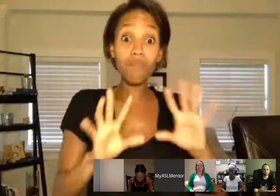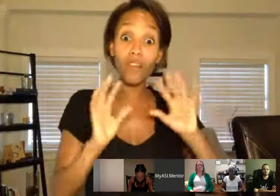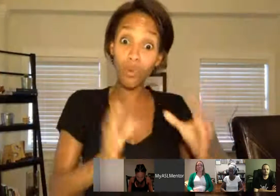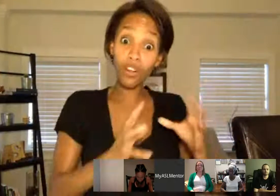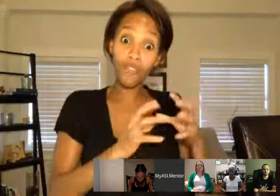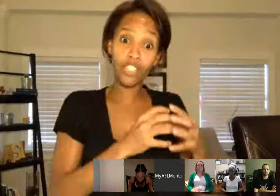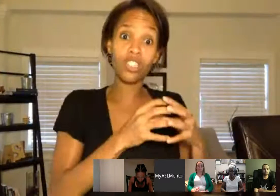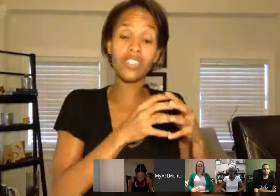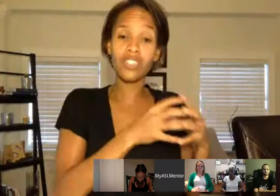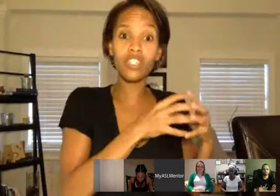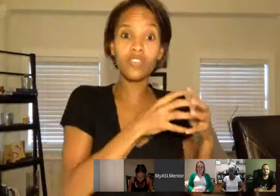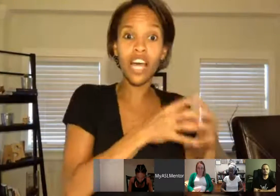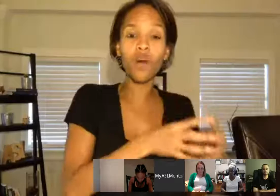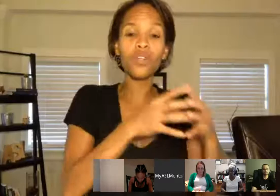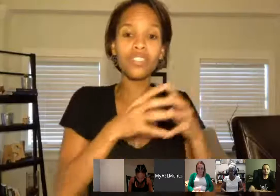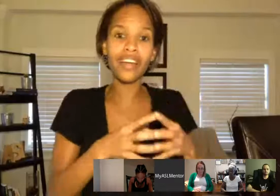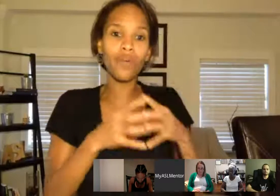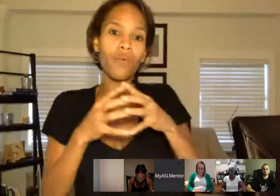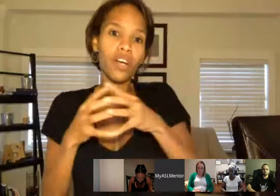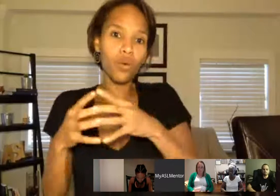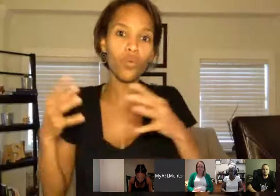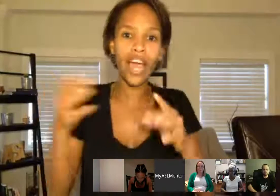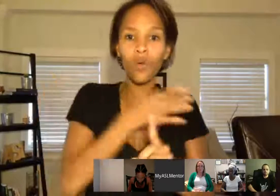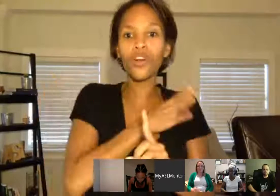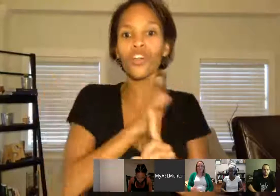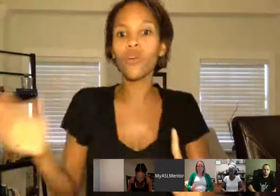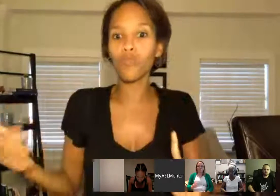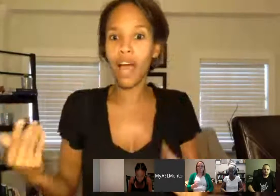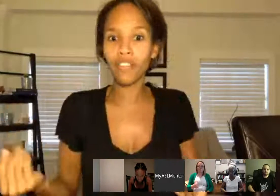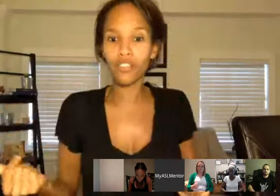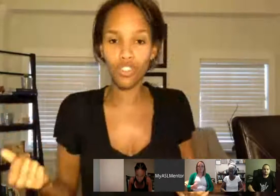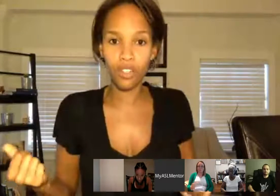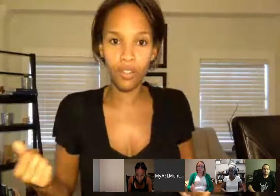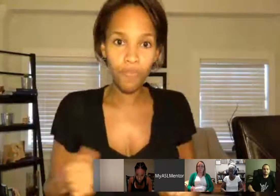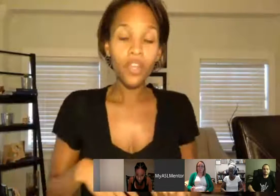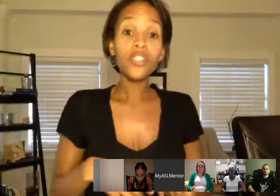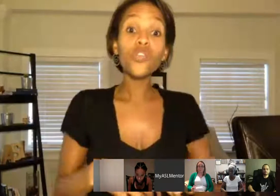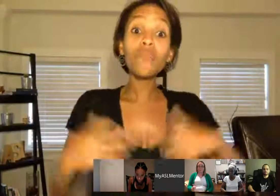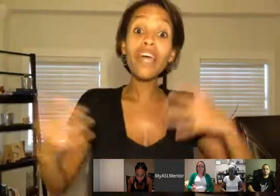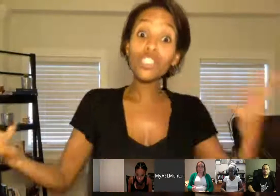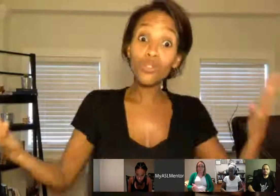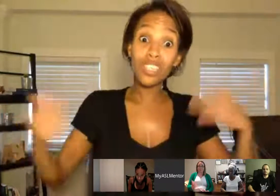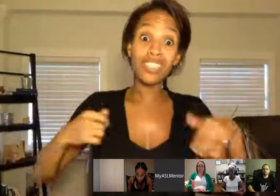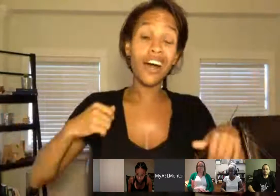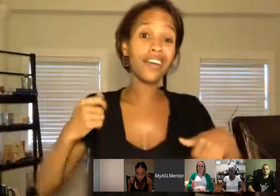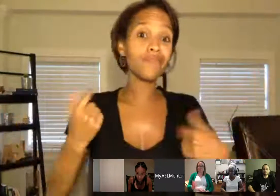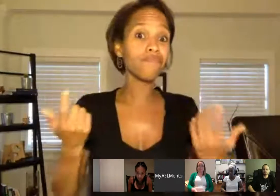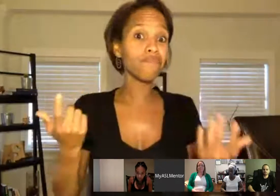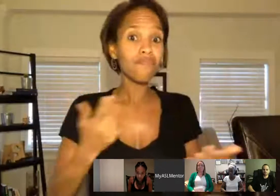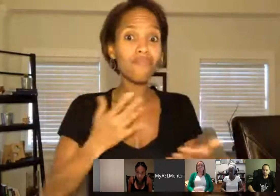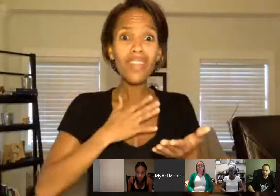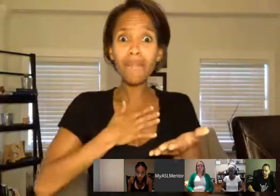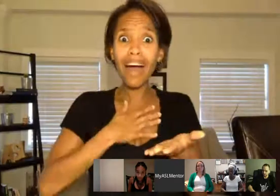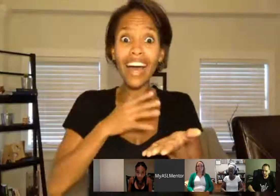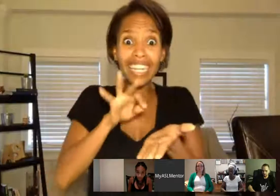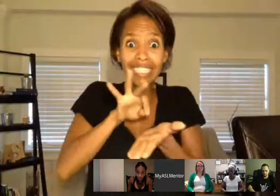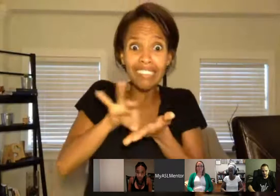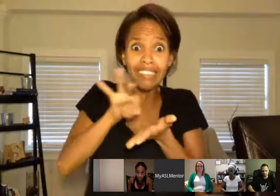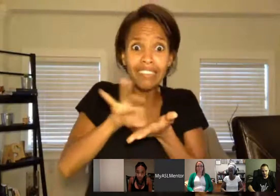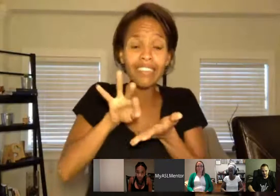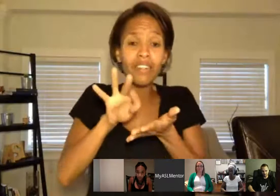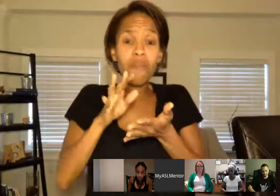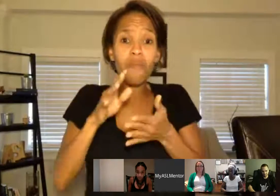that's an important factor to help you decide where to go with balance sheet. So we may choose to sign